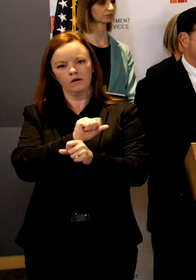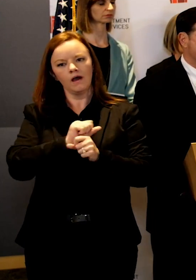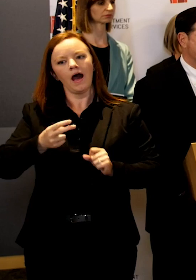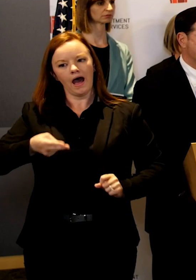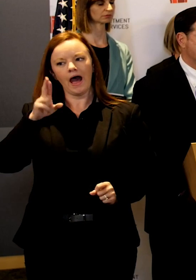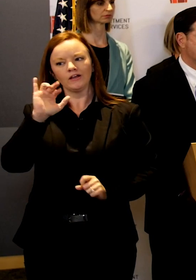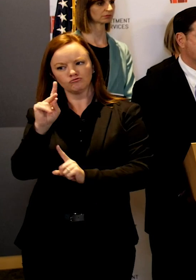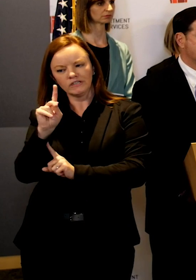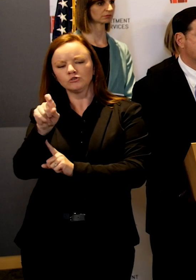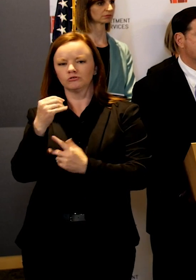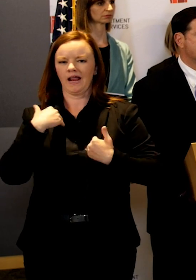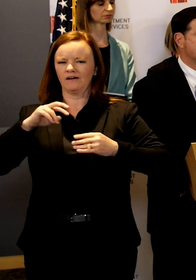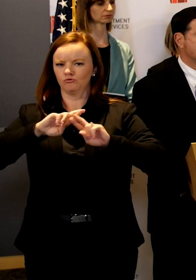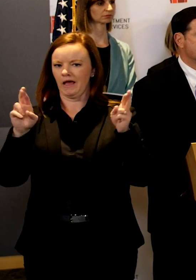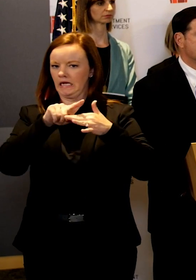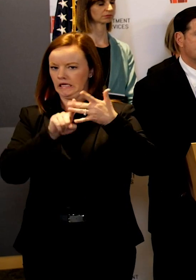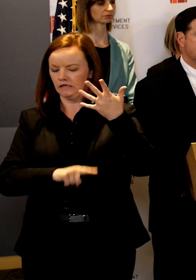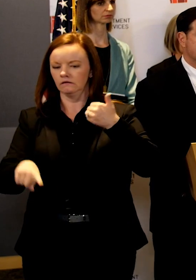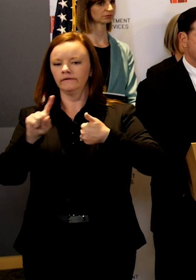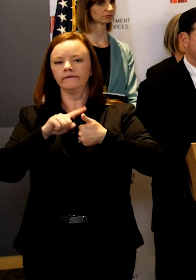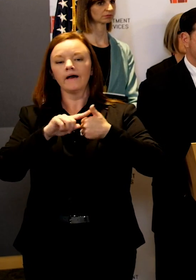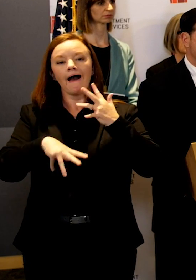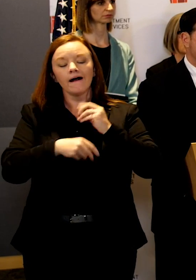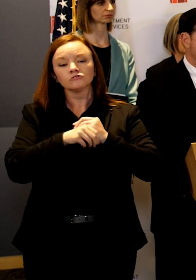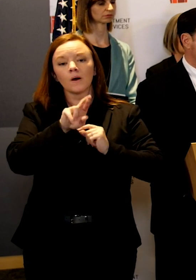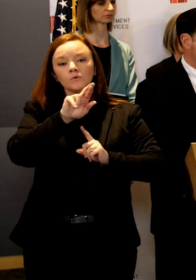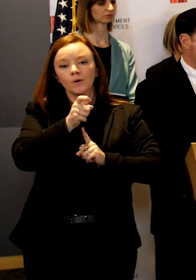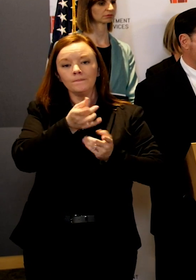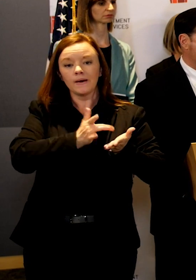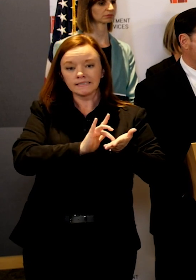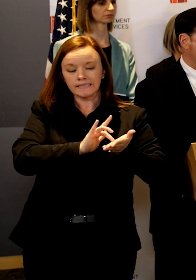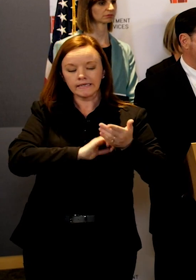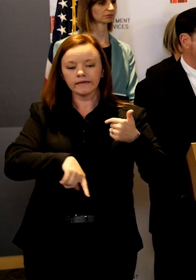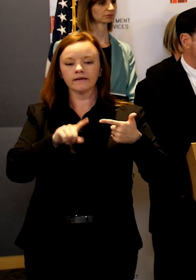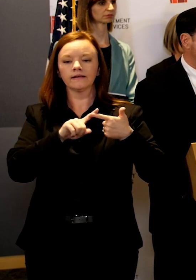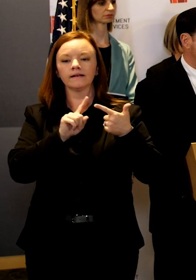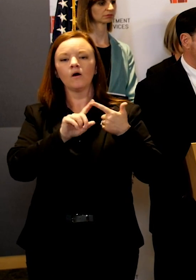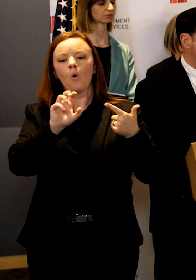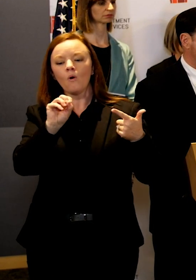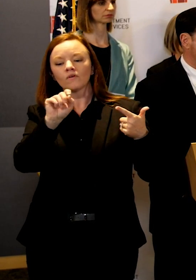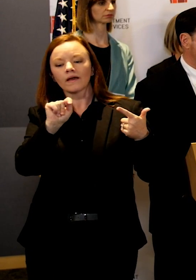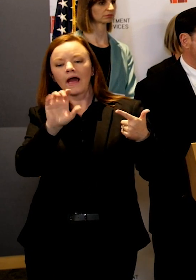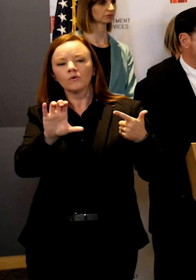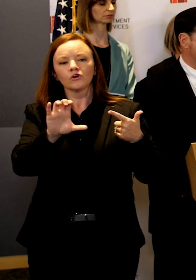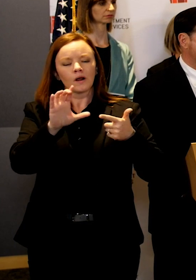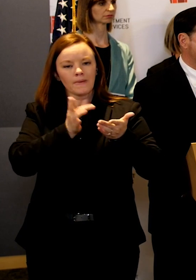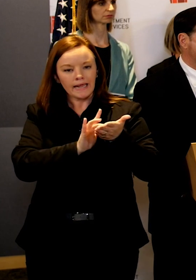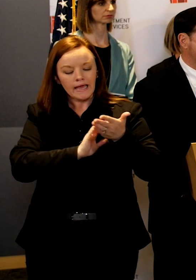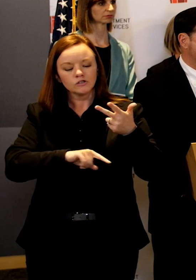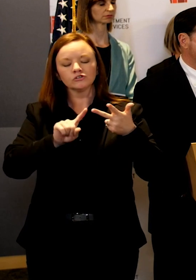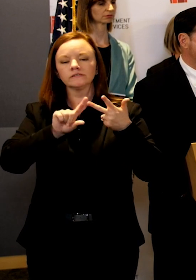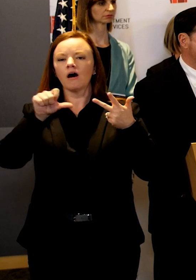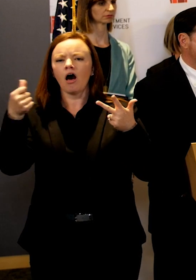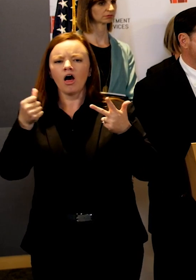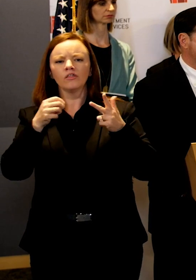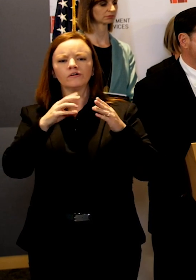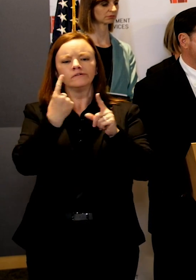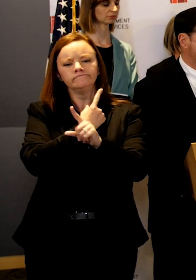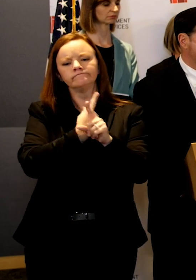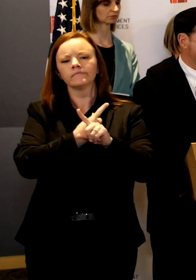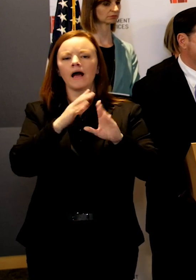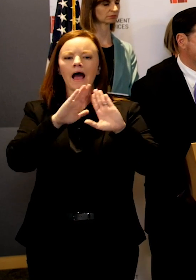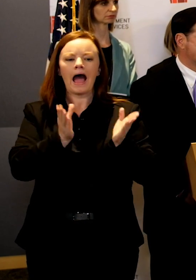have supplies on hand, such as extra prescription medications, over-the-counter medications, and other household items and